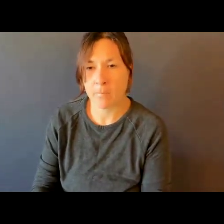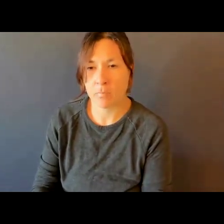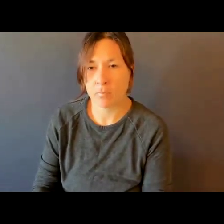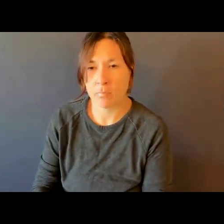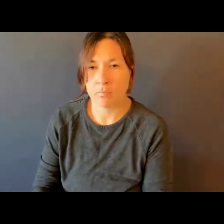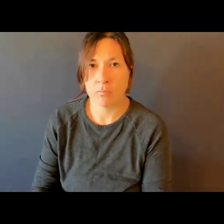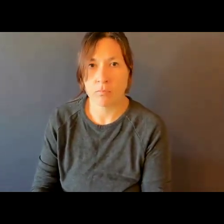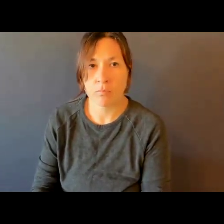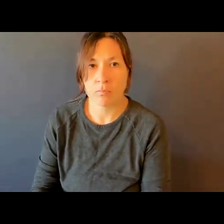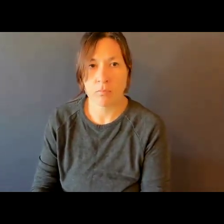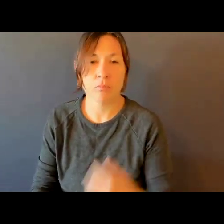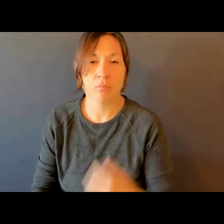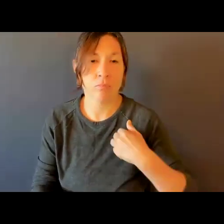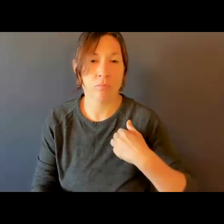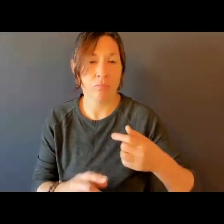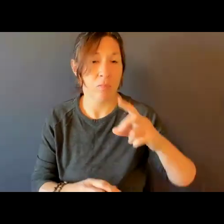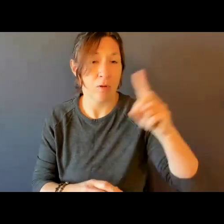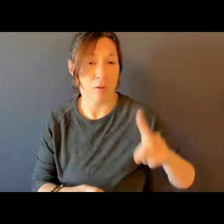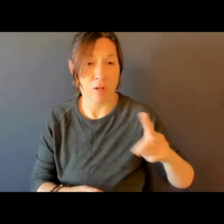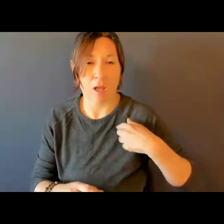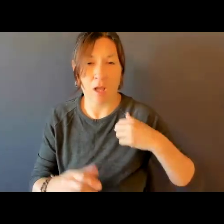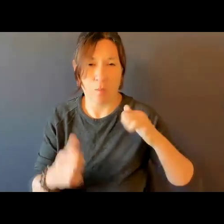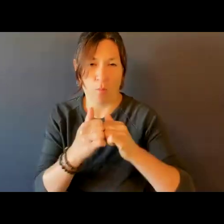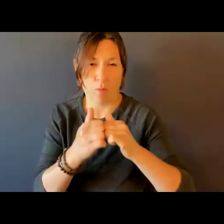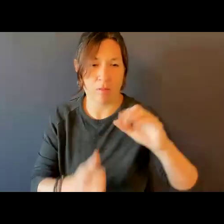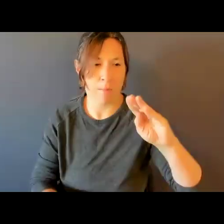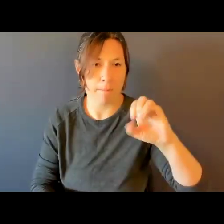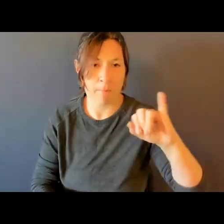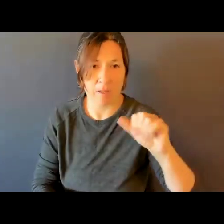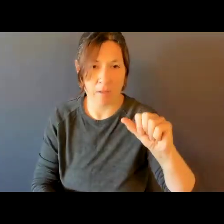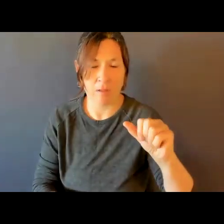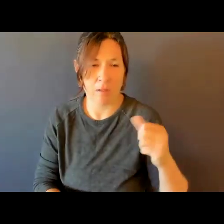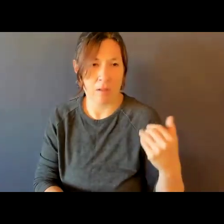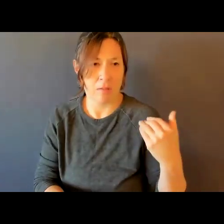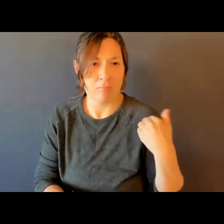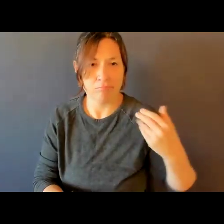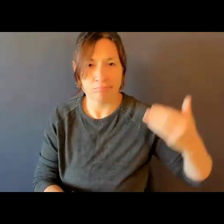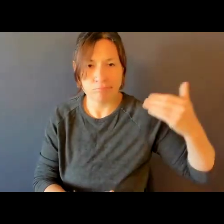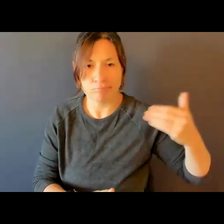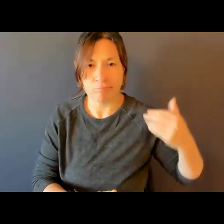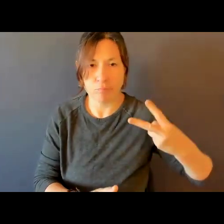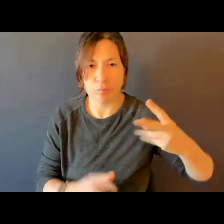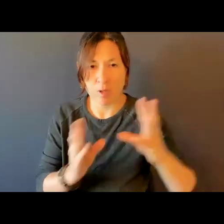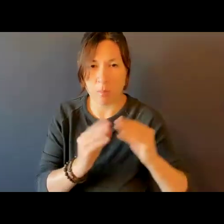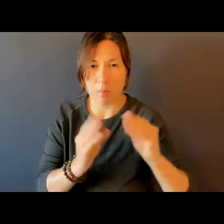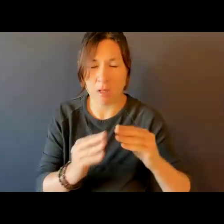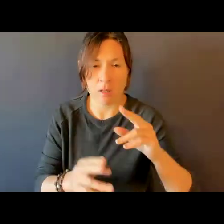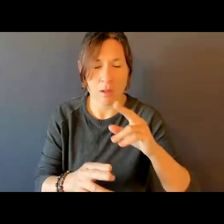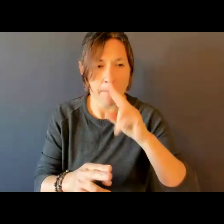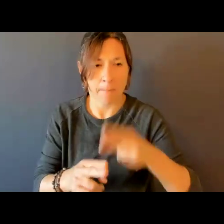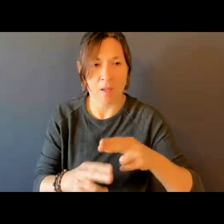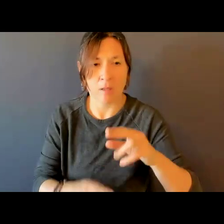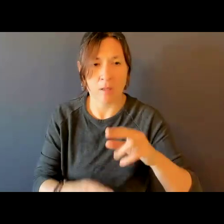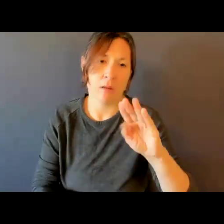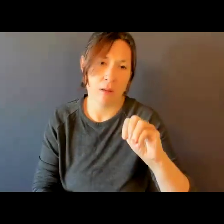Mike Heischman, Rochester, Beja. At our last two meetings, I had raised the issue of MCAS, one of the ballot questions